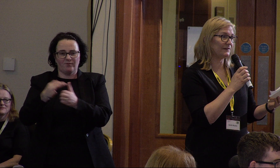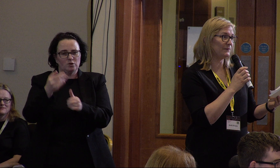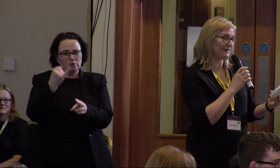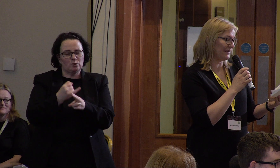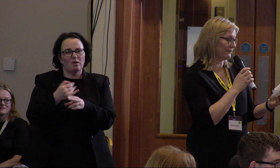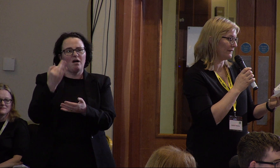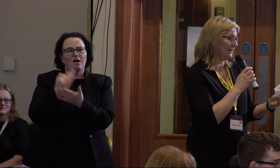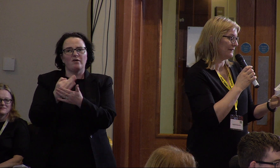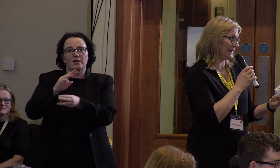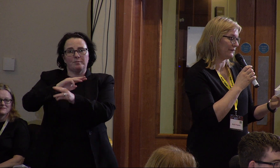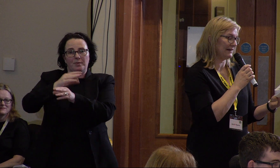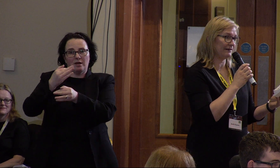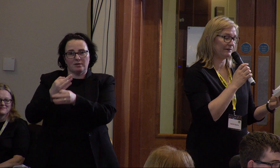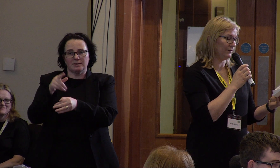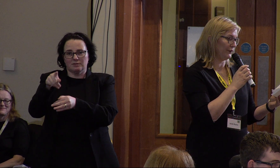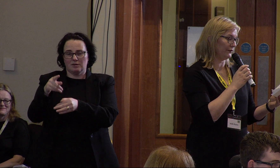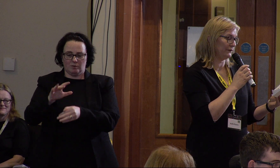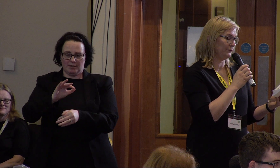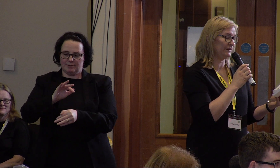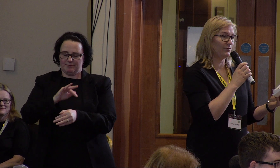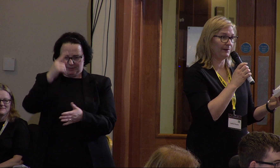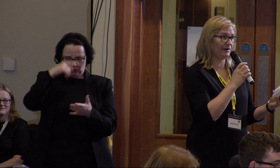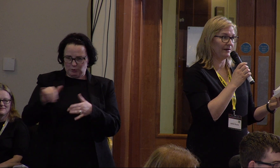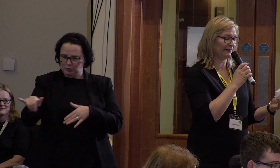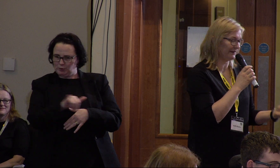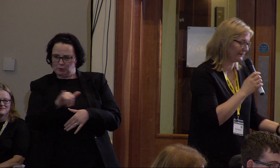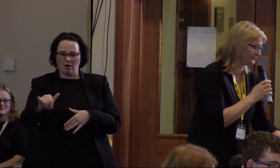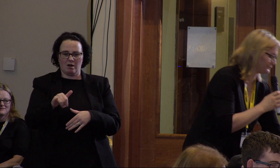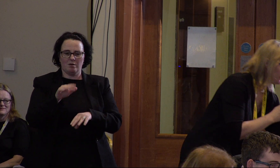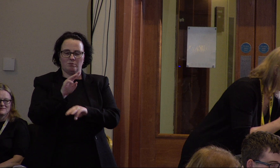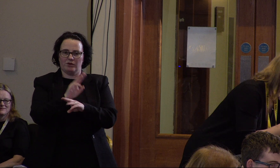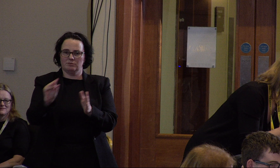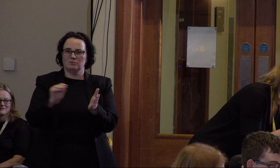parents themselves self-select the mother to be the primary contact.